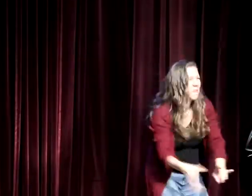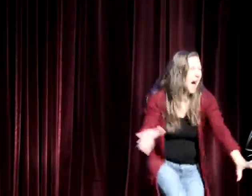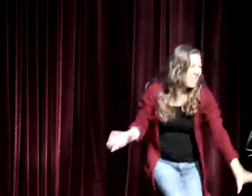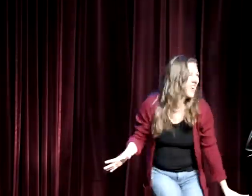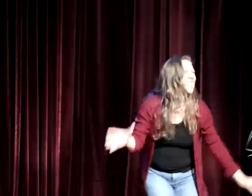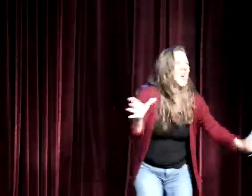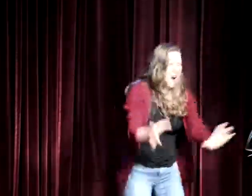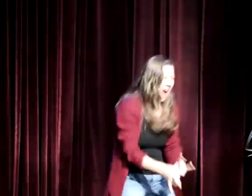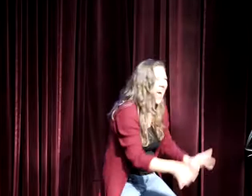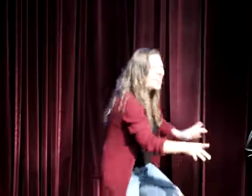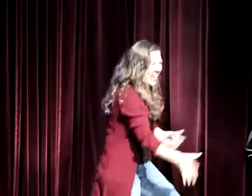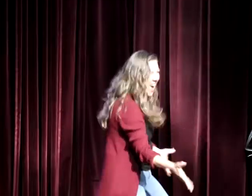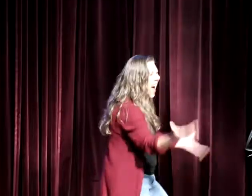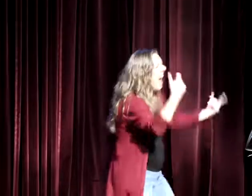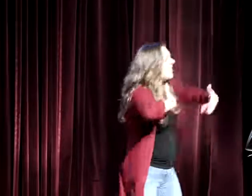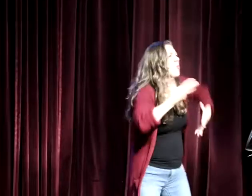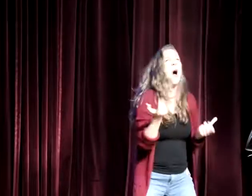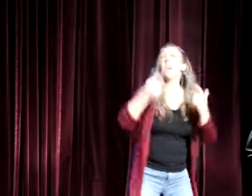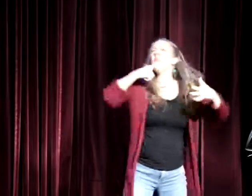We'll be right back.